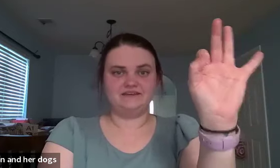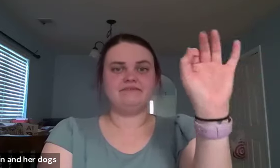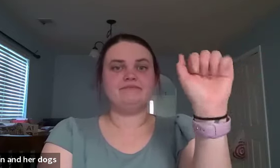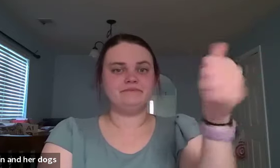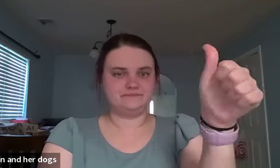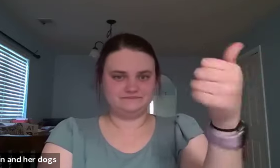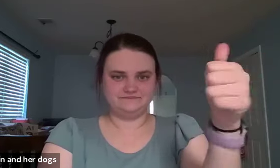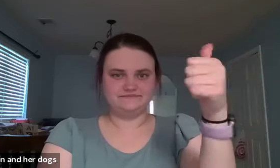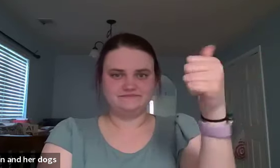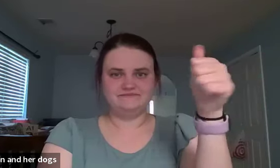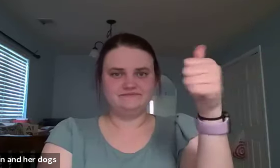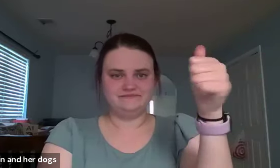10.